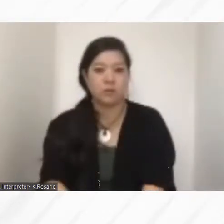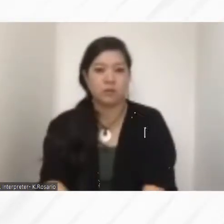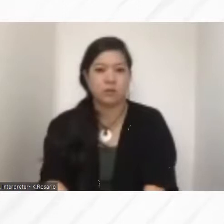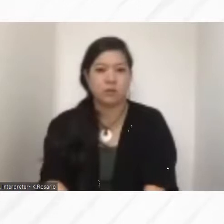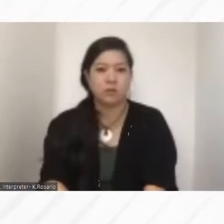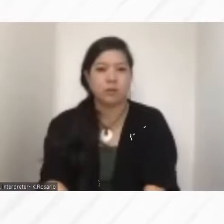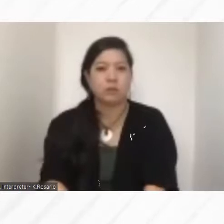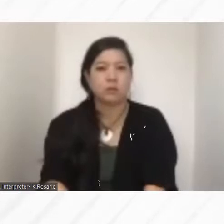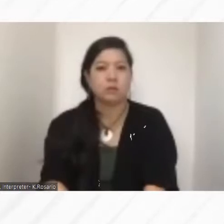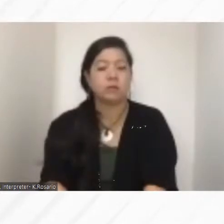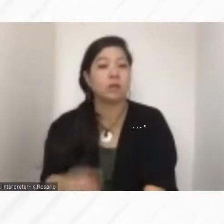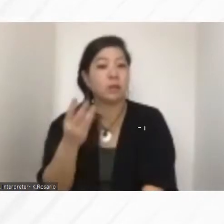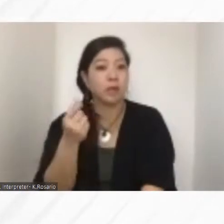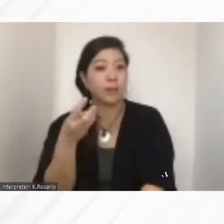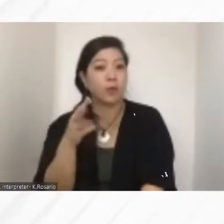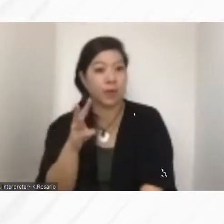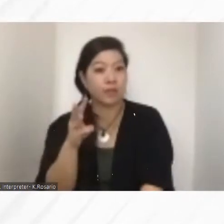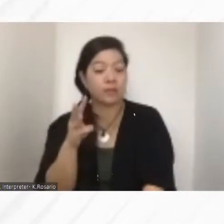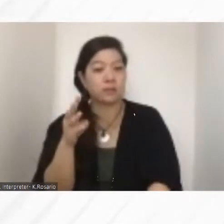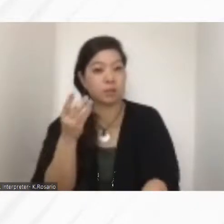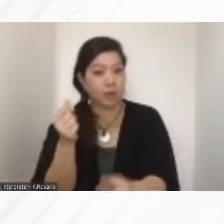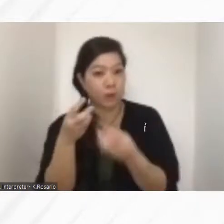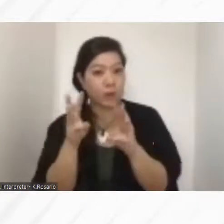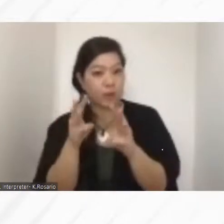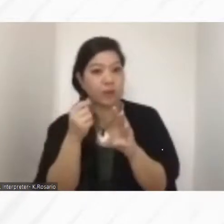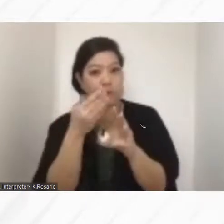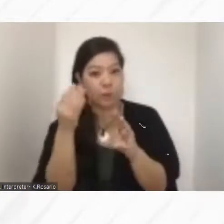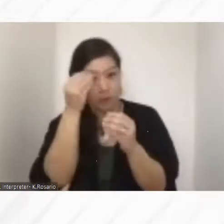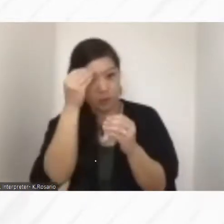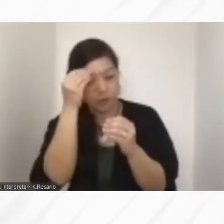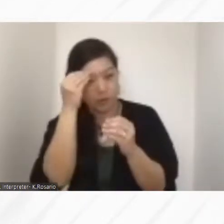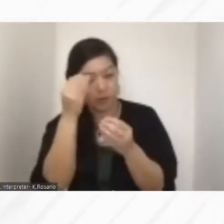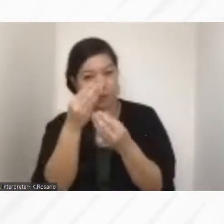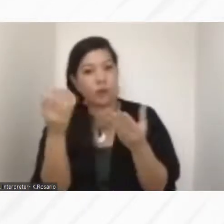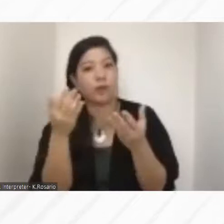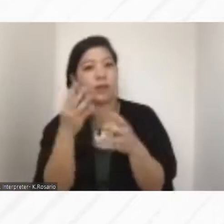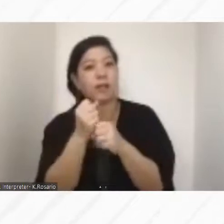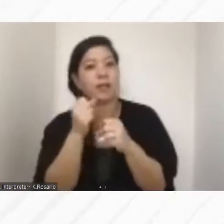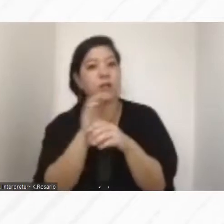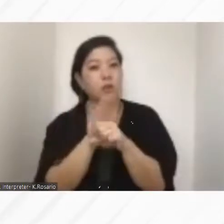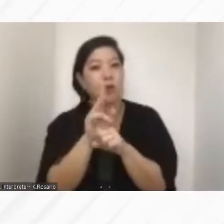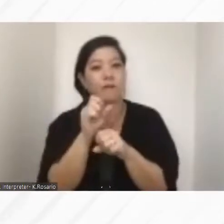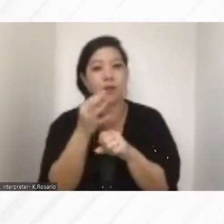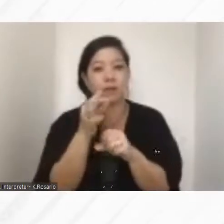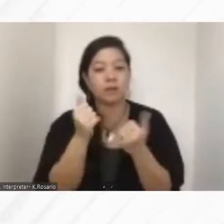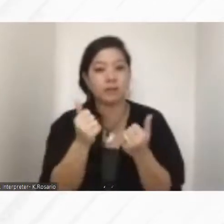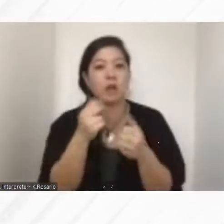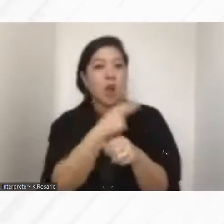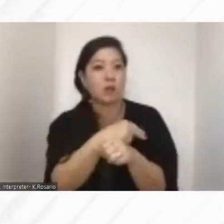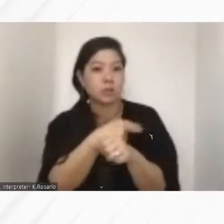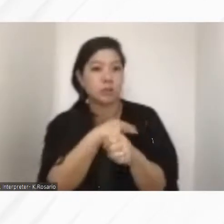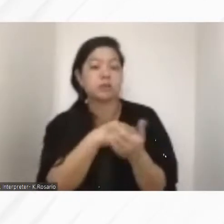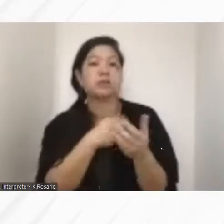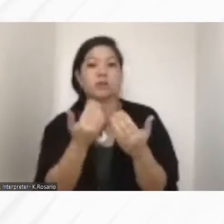ways to get to herd immunity. One way is by letting everyone get the virus. Now, that said, that's going to cause hospitals to be